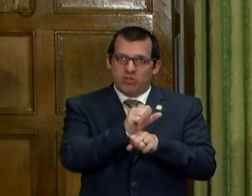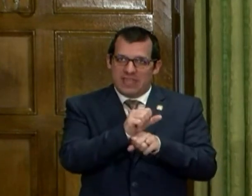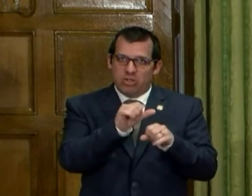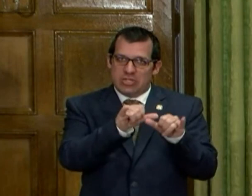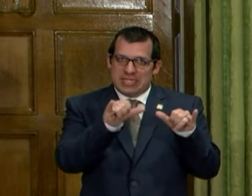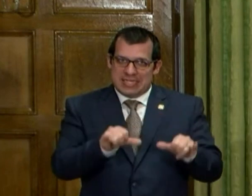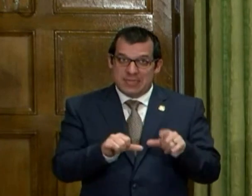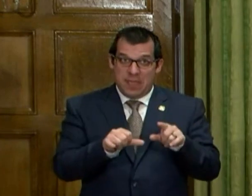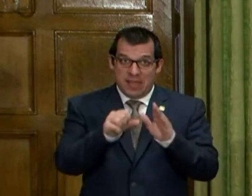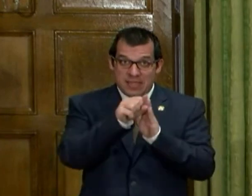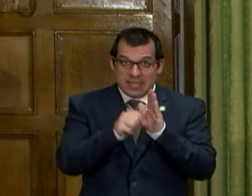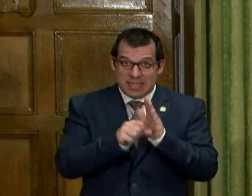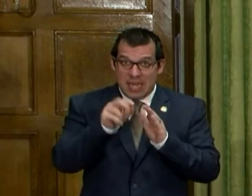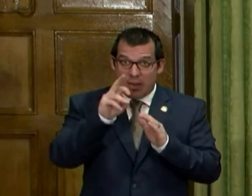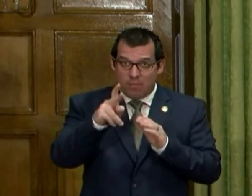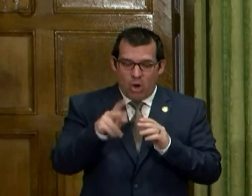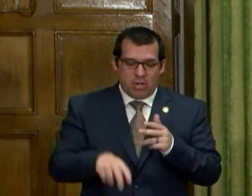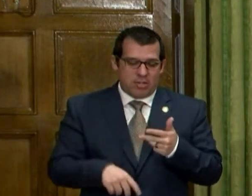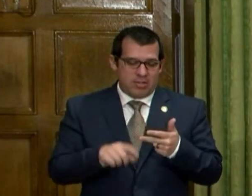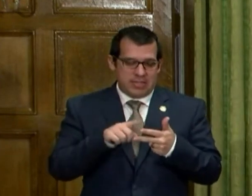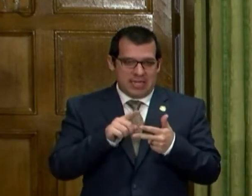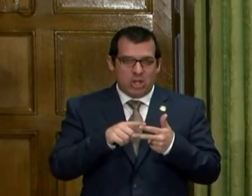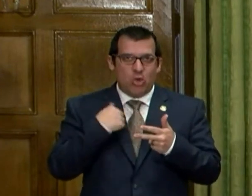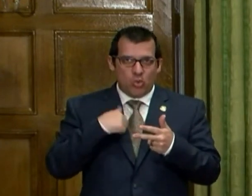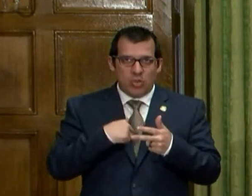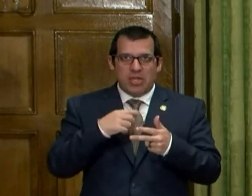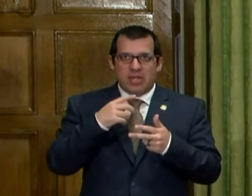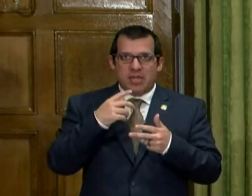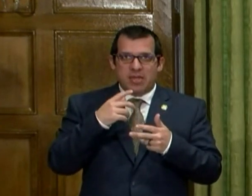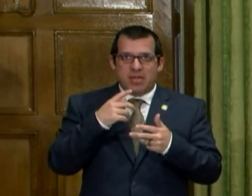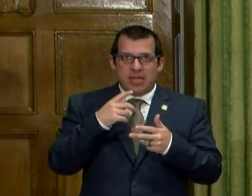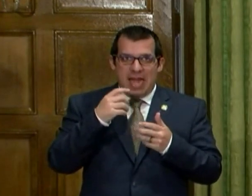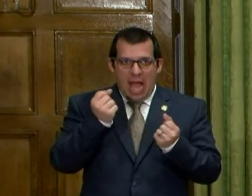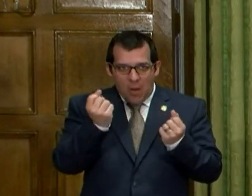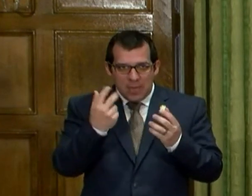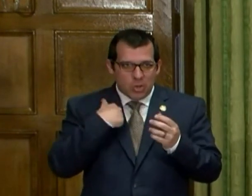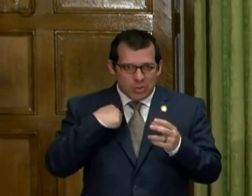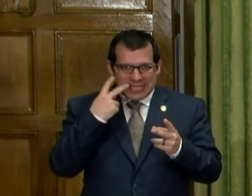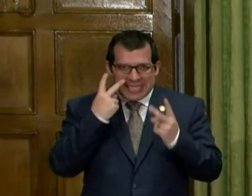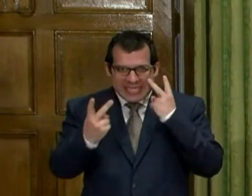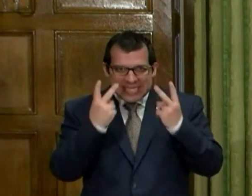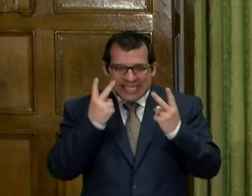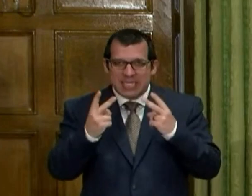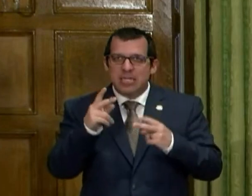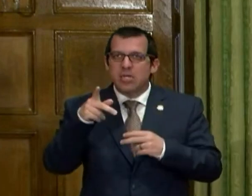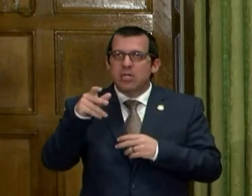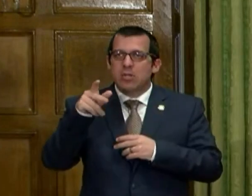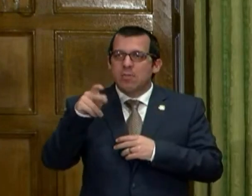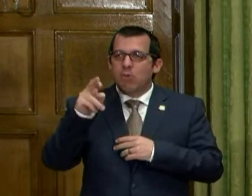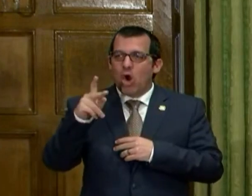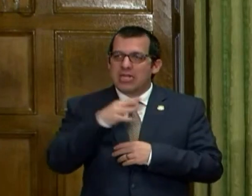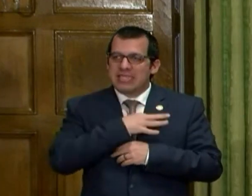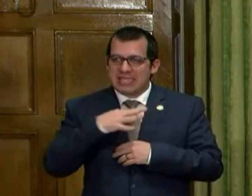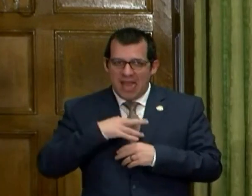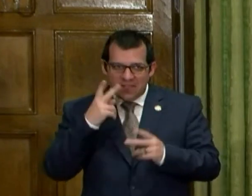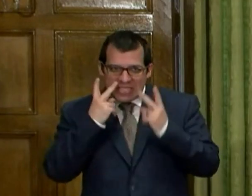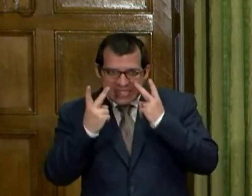state parks. Secondly, observations on day use from our park staff and from the